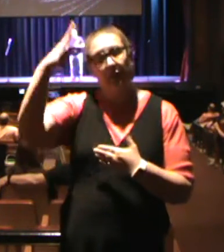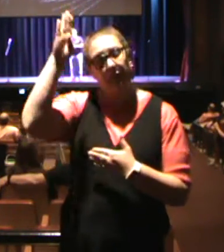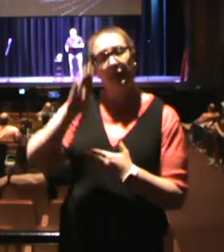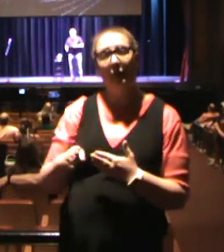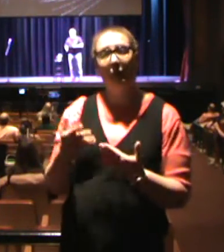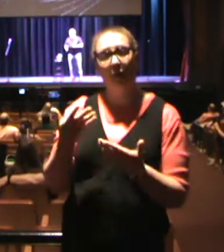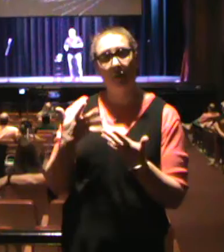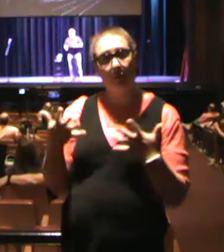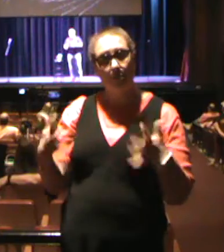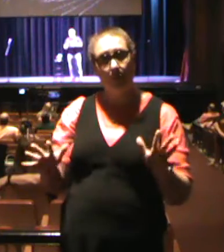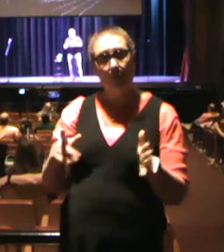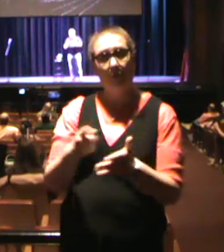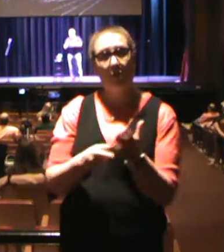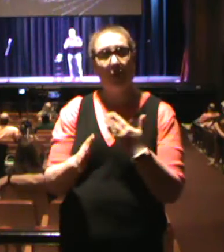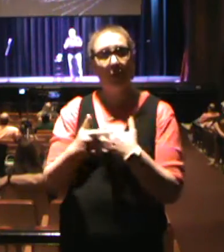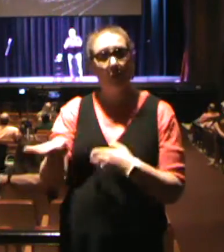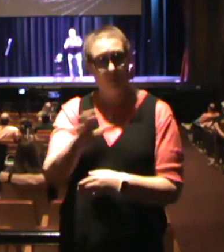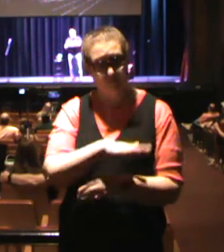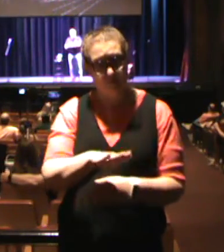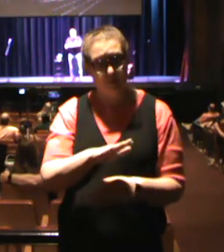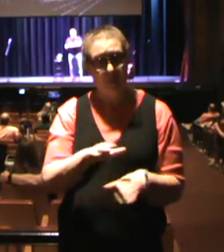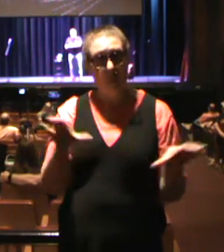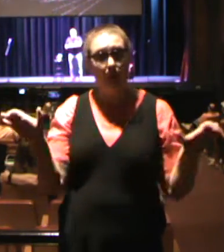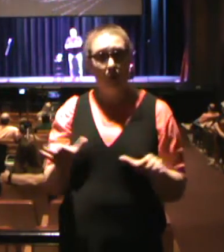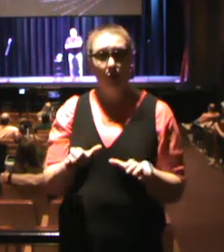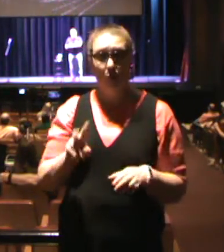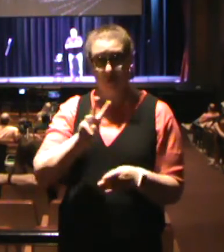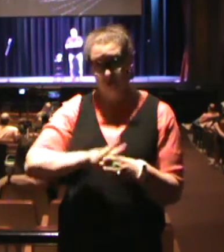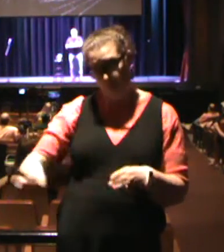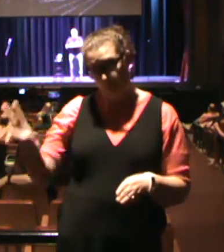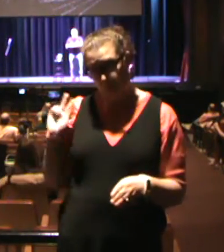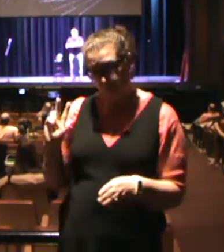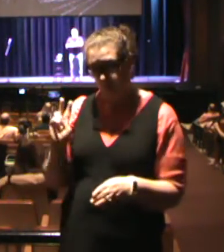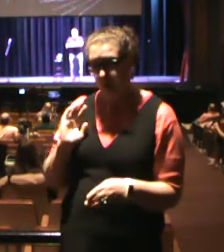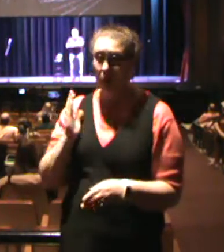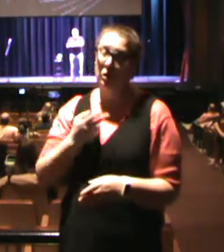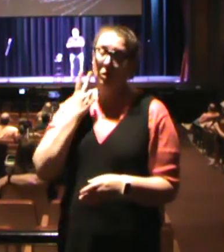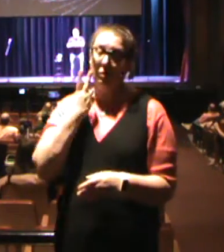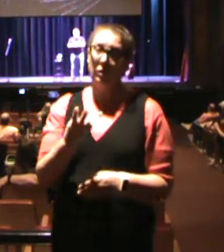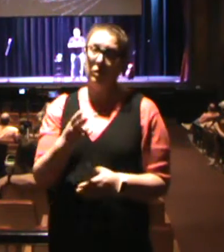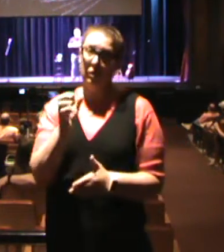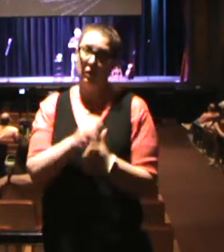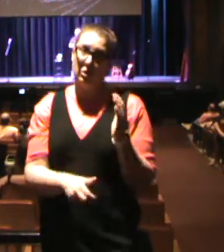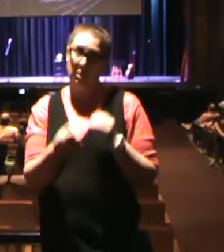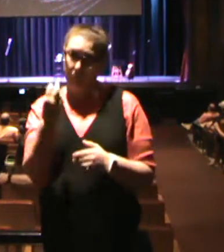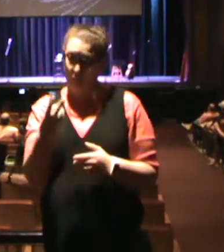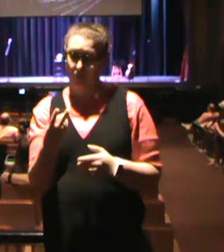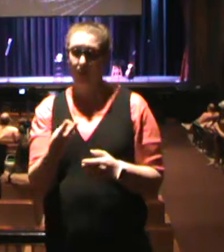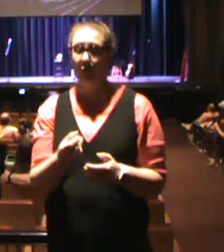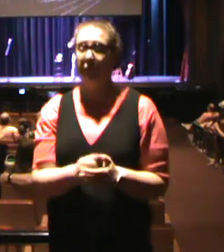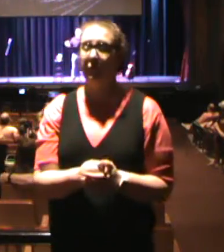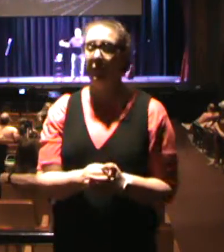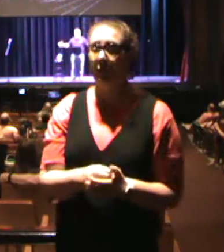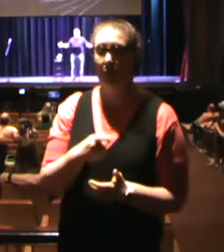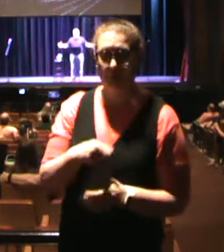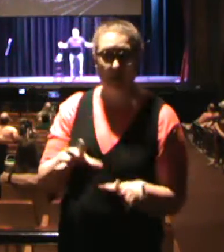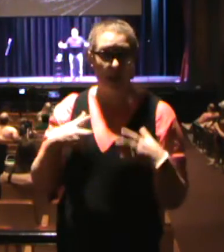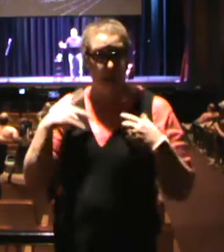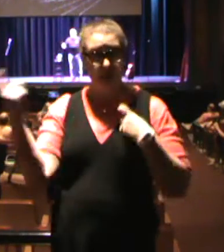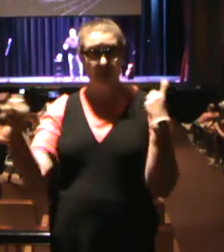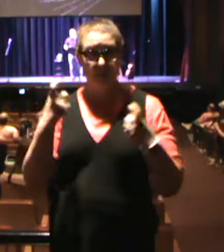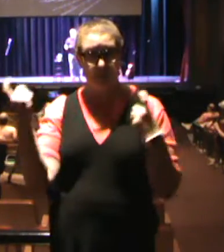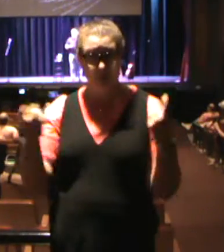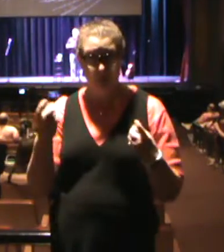called them to do. And so when I was here 2 weeks ago, we looked at chapter 12, where they held a